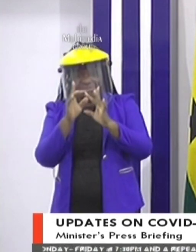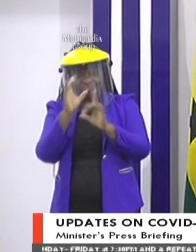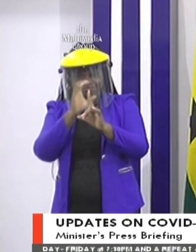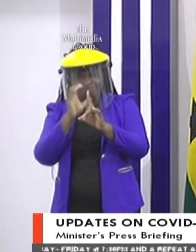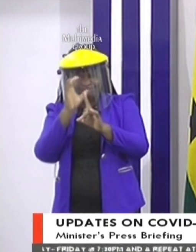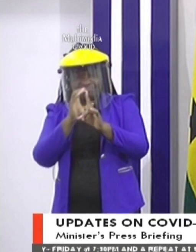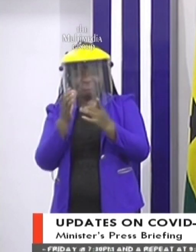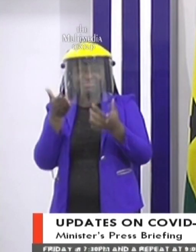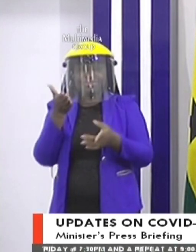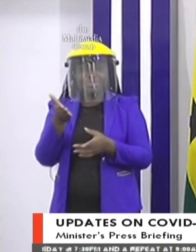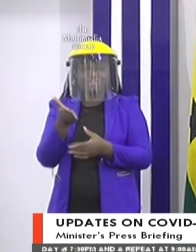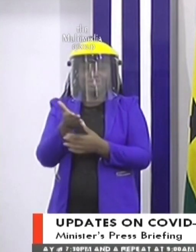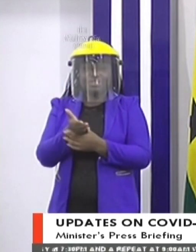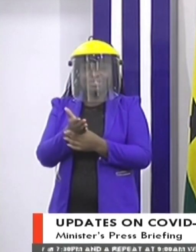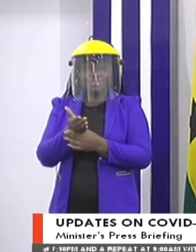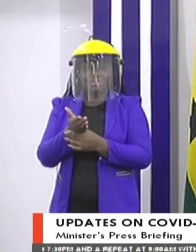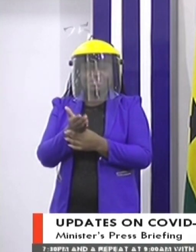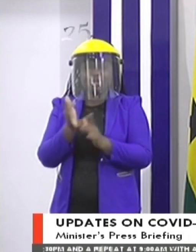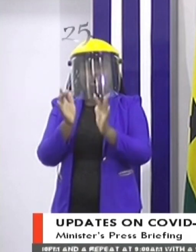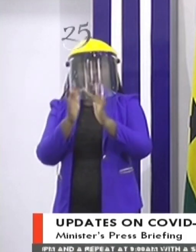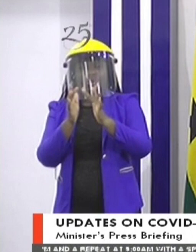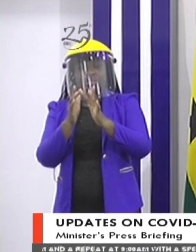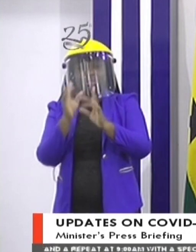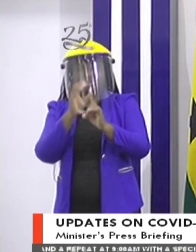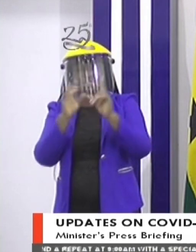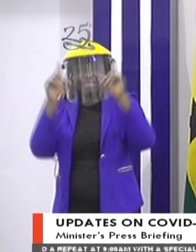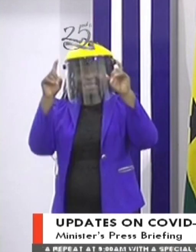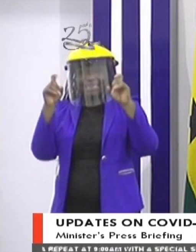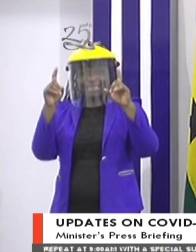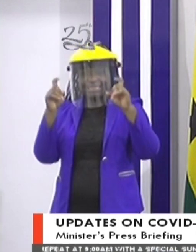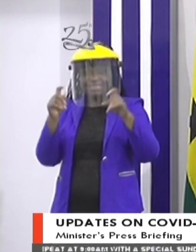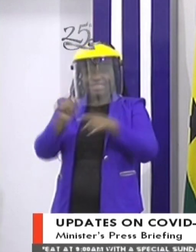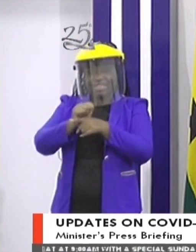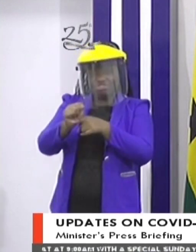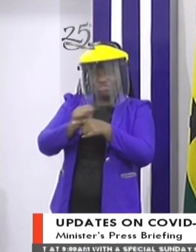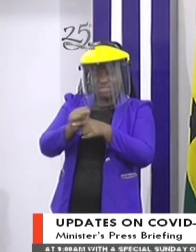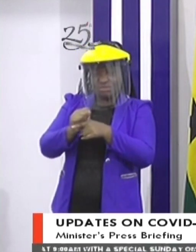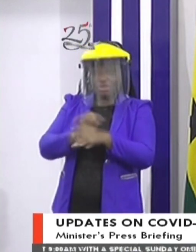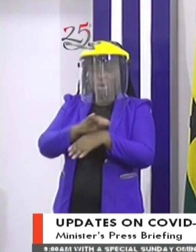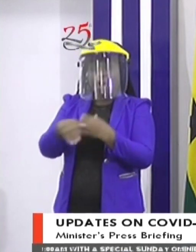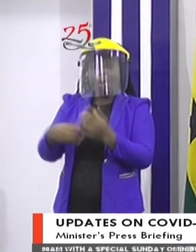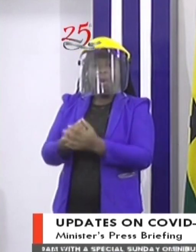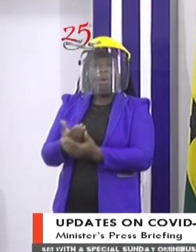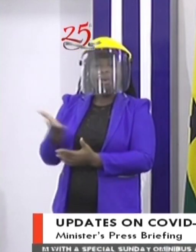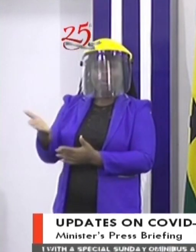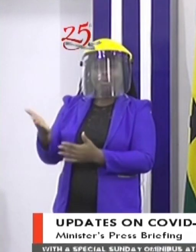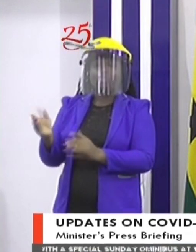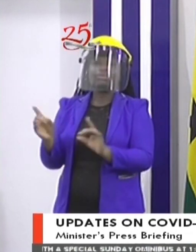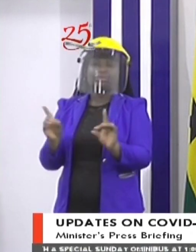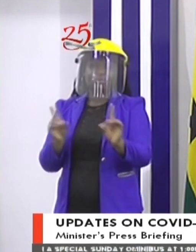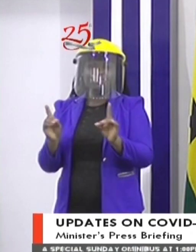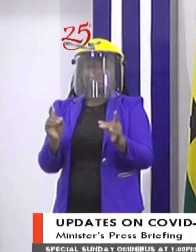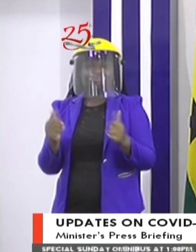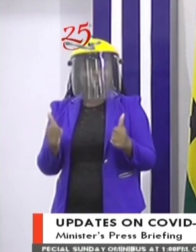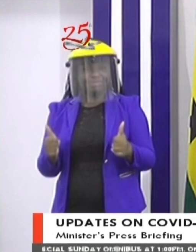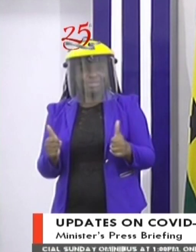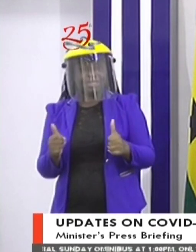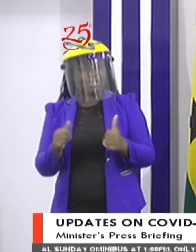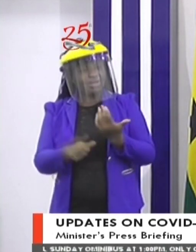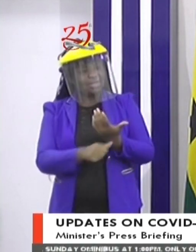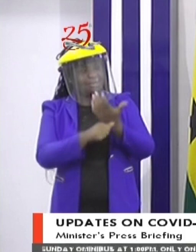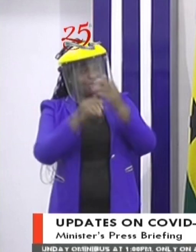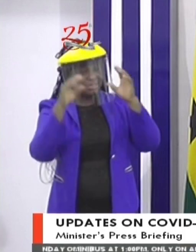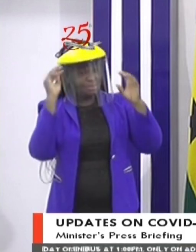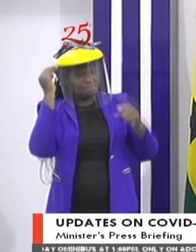systems, active contact tracing, testing, and treatment are all ongoing. Your Honor, Deputy